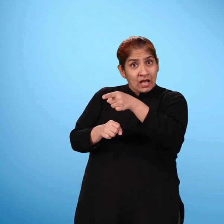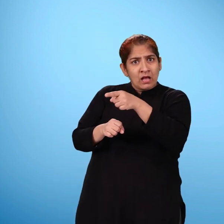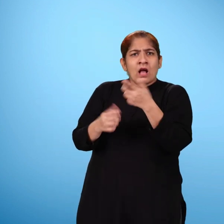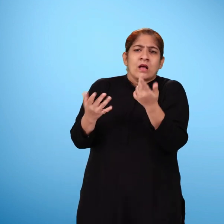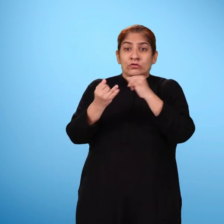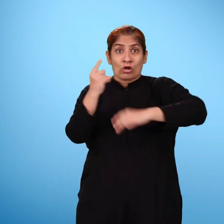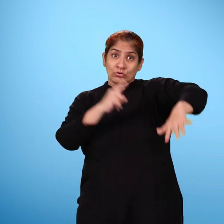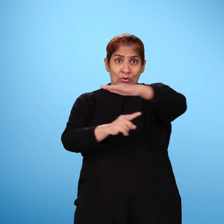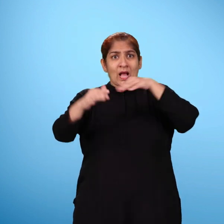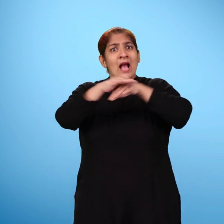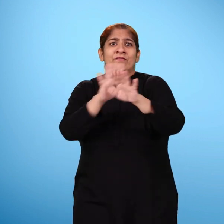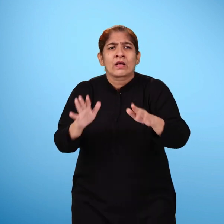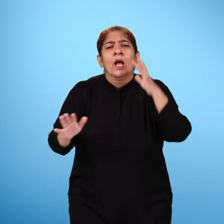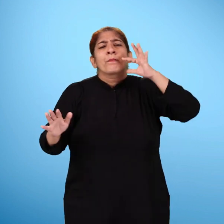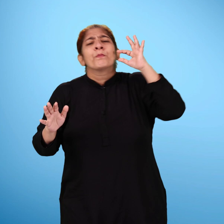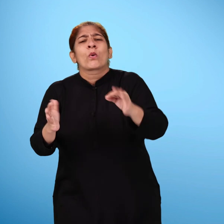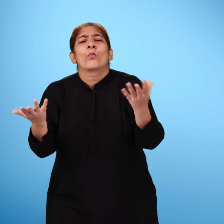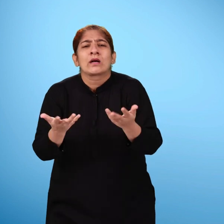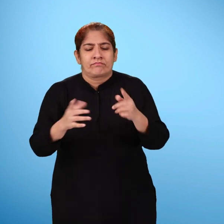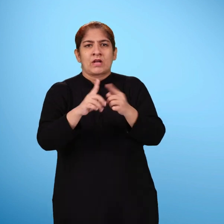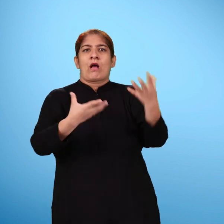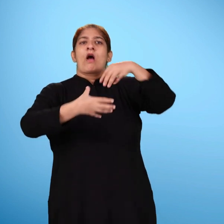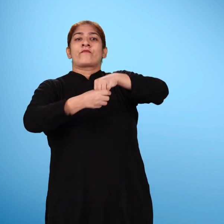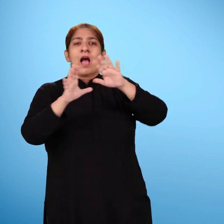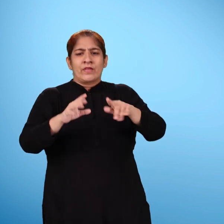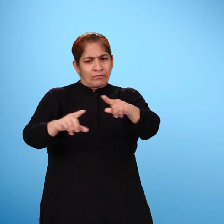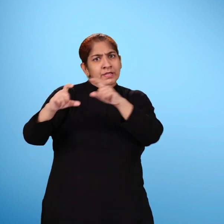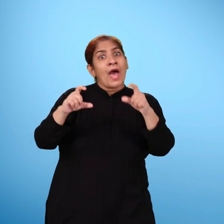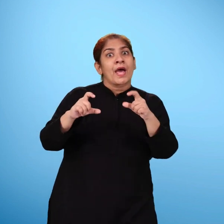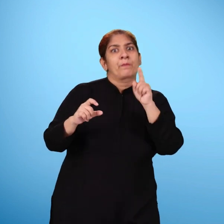Recognition of teachers for their meaningful contribution to the society.